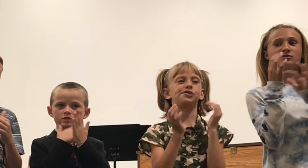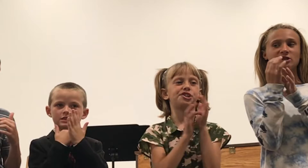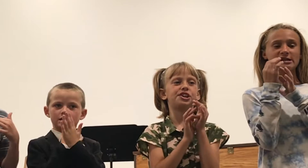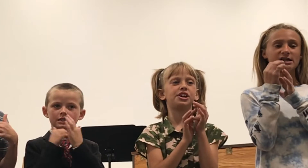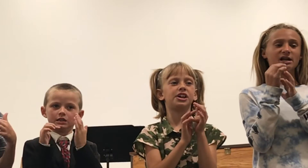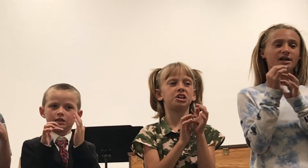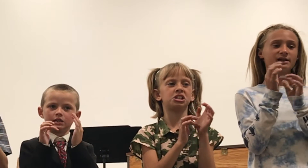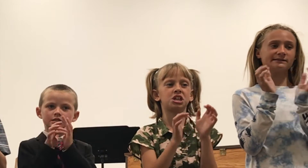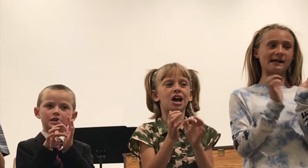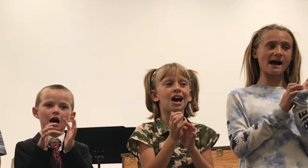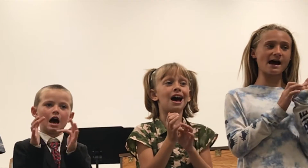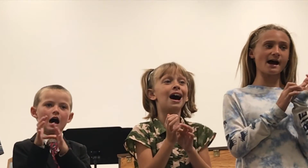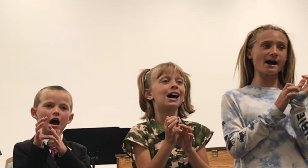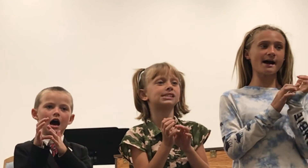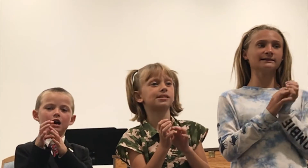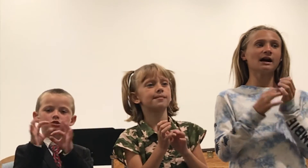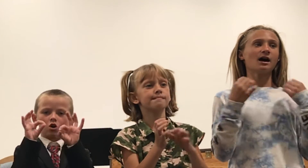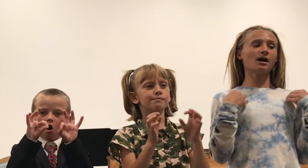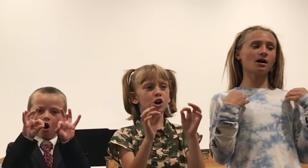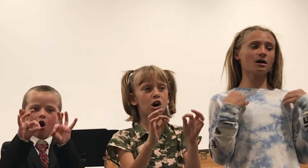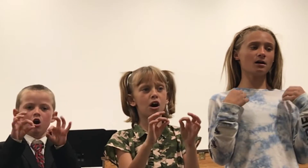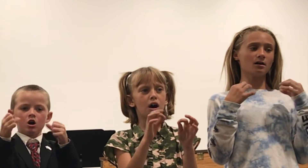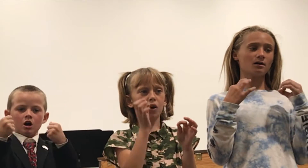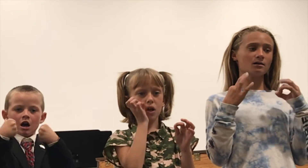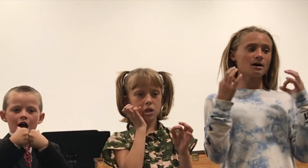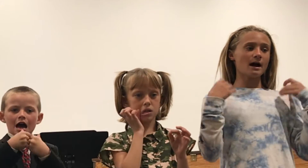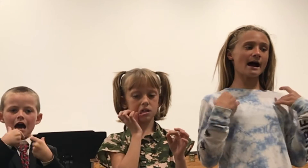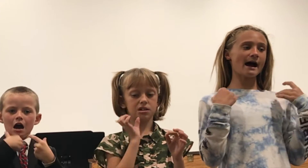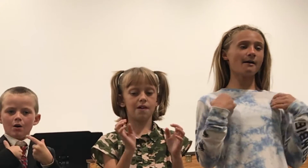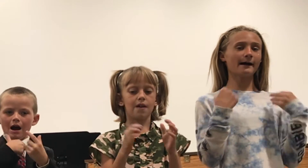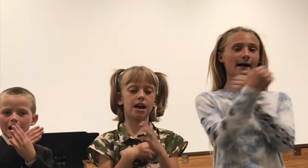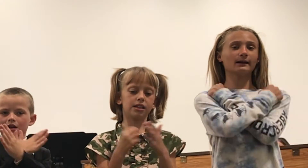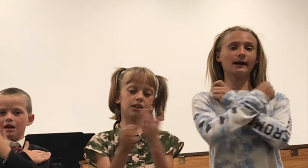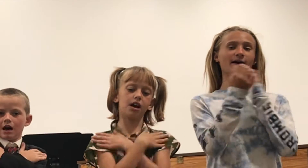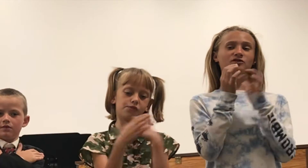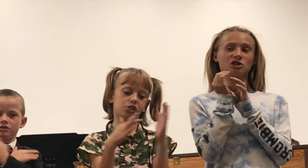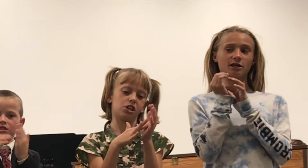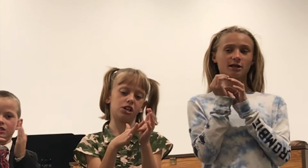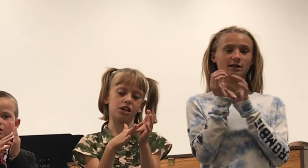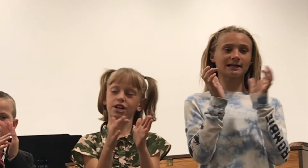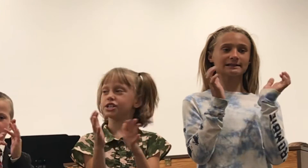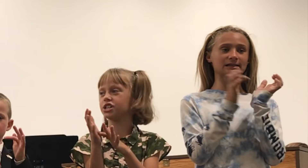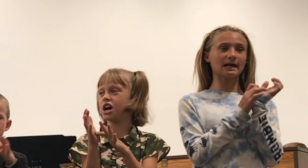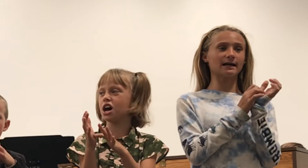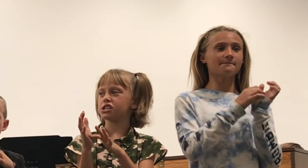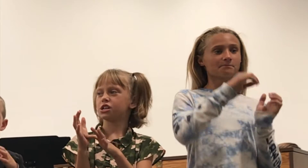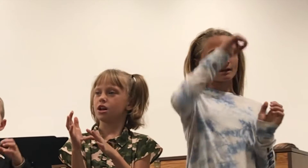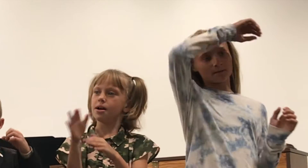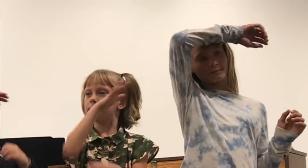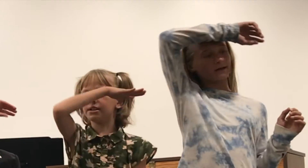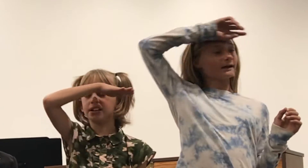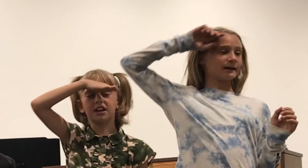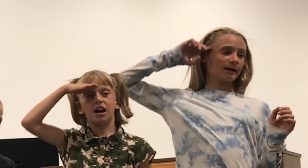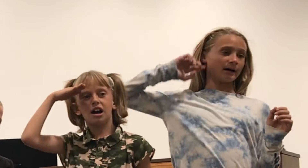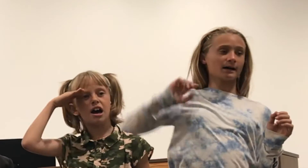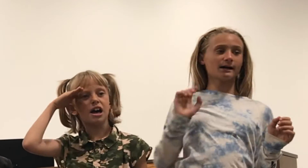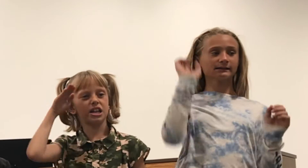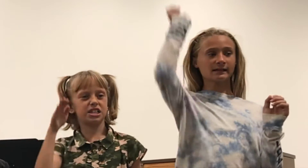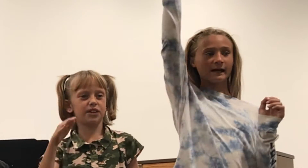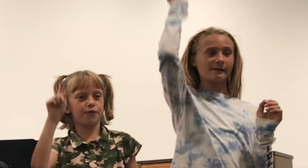Jesus, oh, how I love Jesus, because He